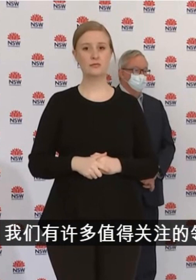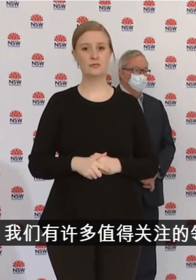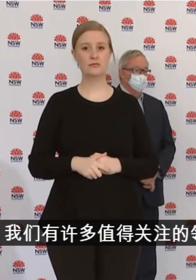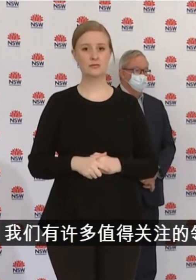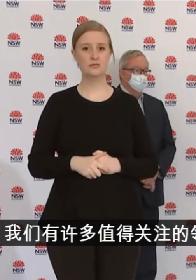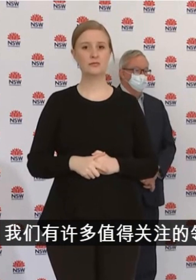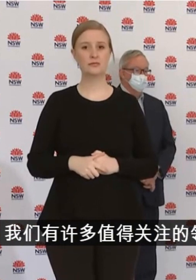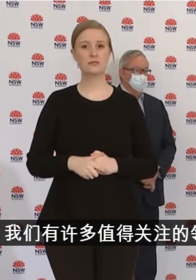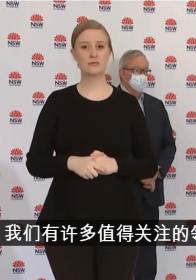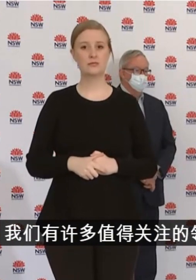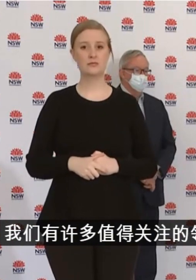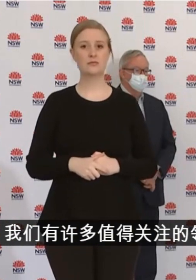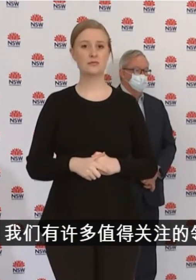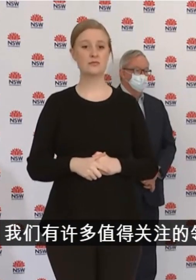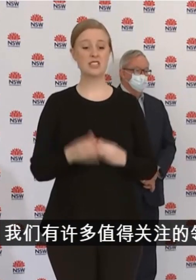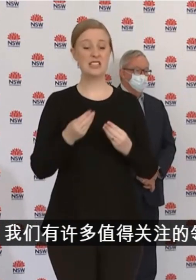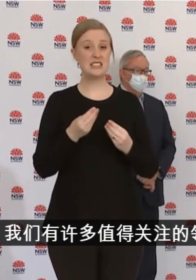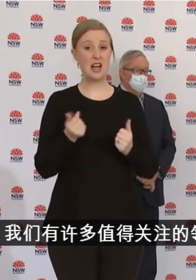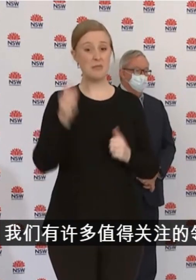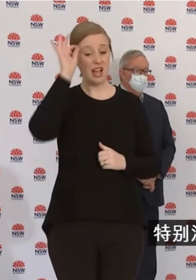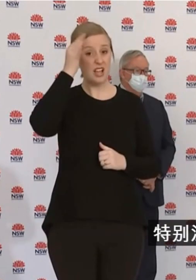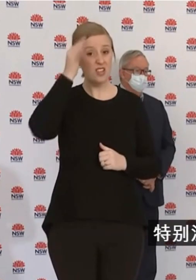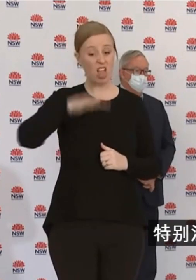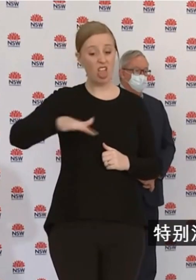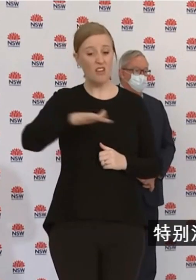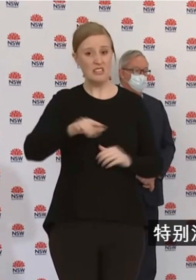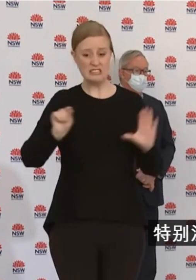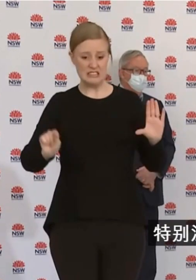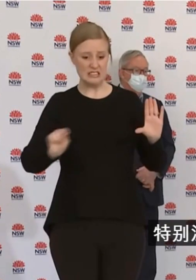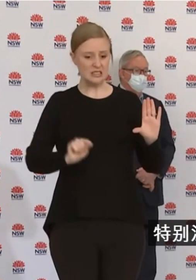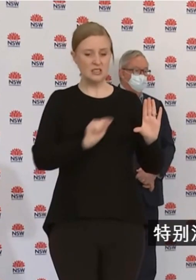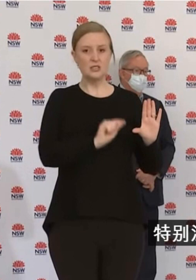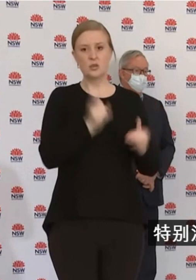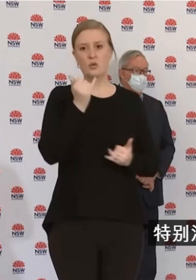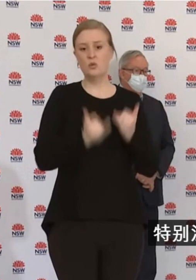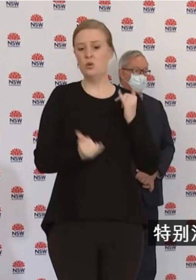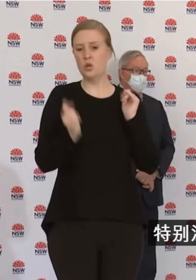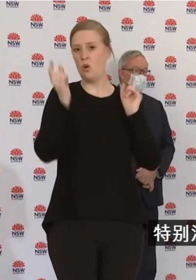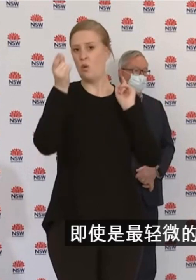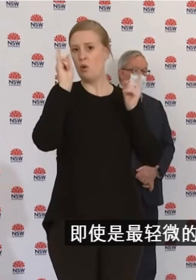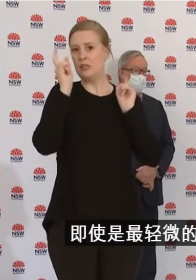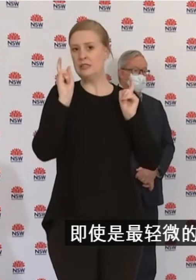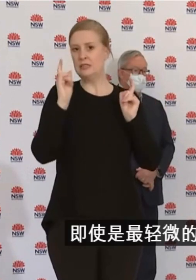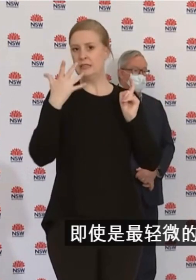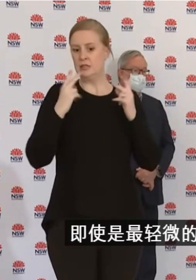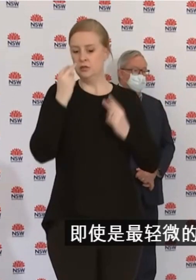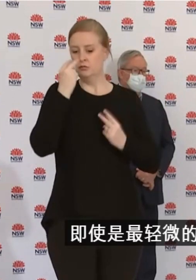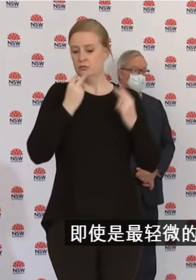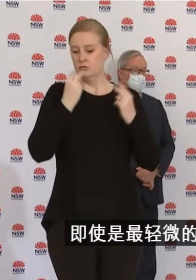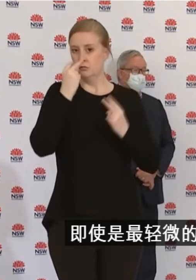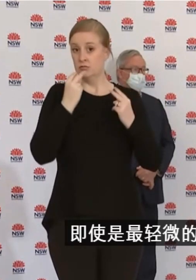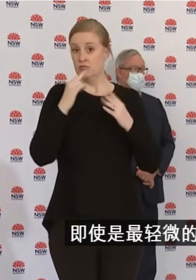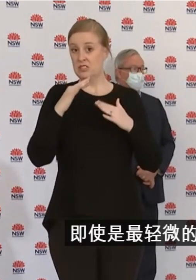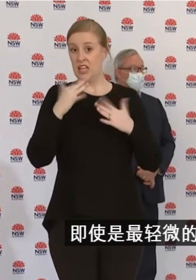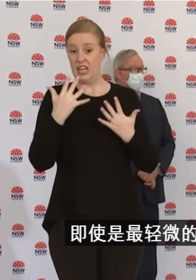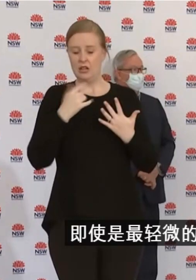We've got a number of areas of concern where we're calling out people to be particularly cautious for monitoring for symptoms and coming forward for testing